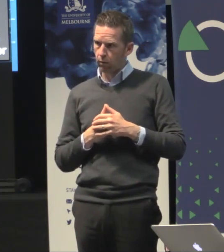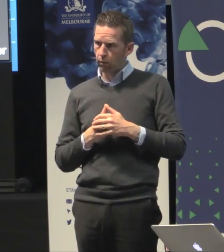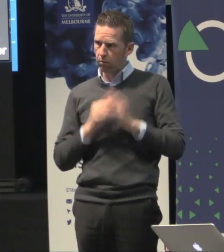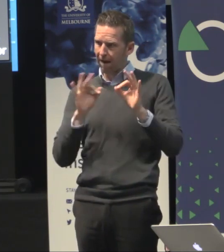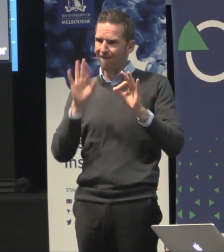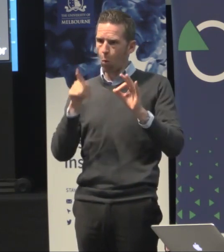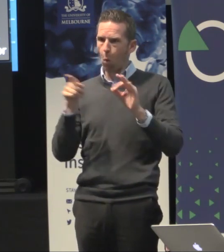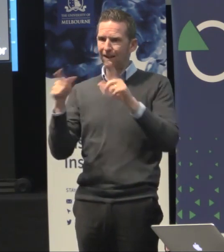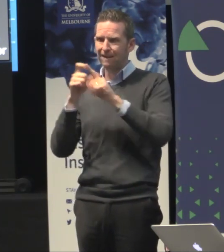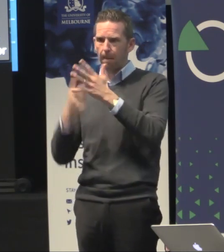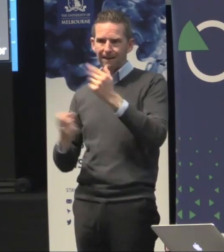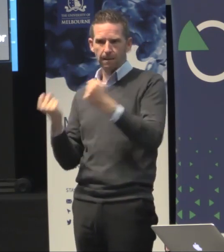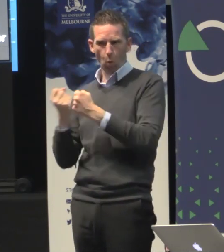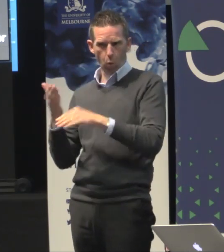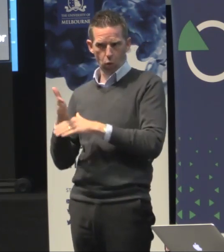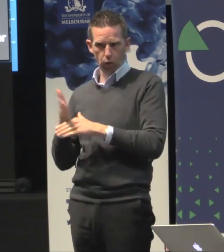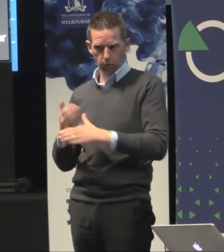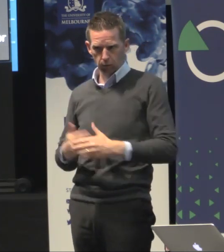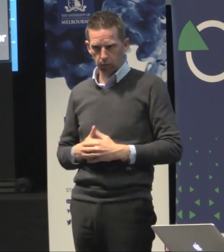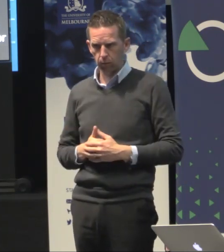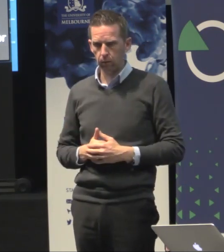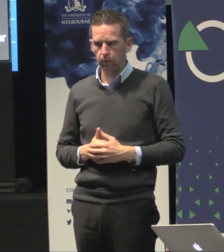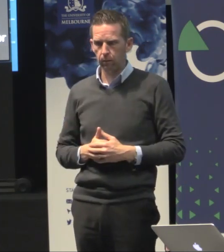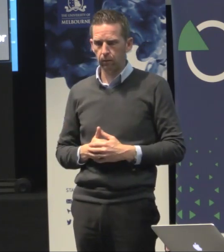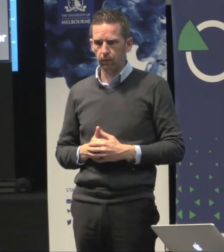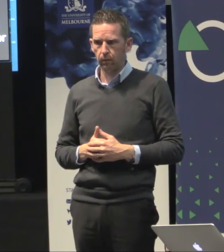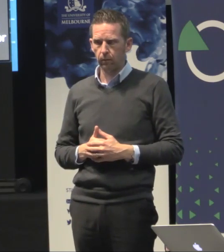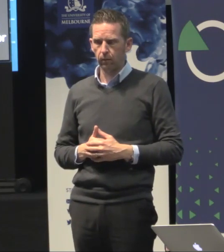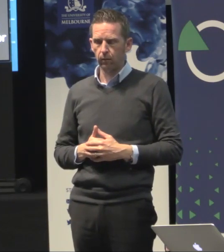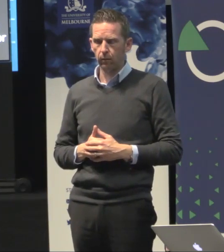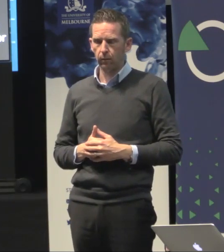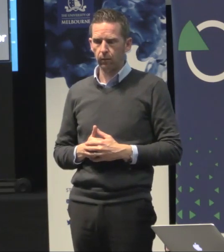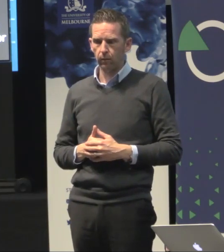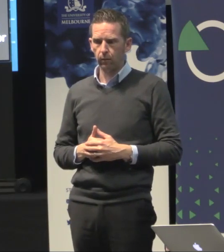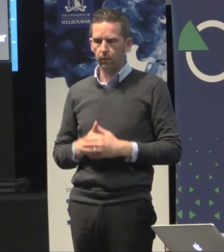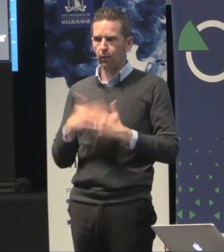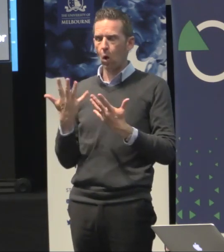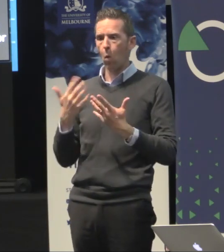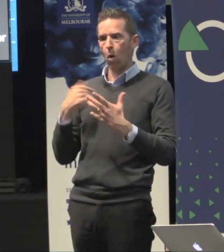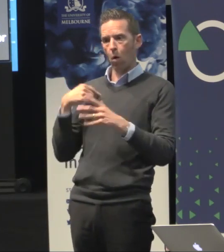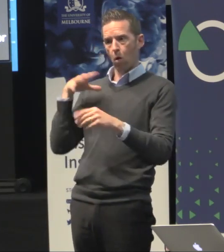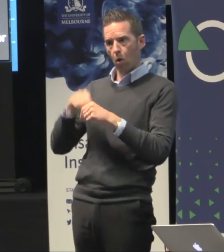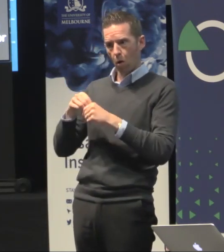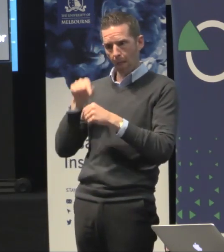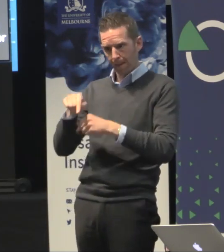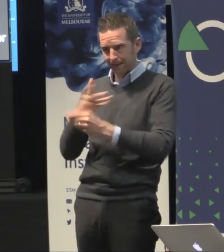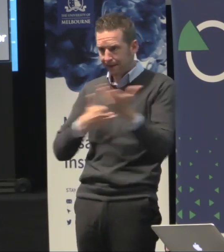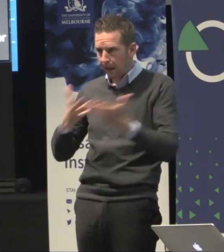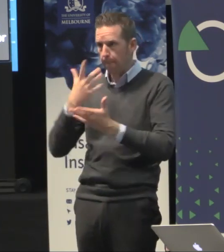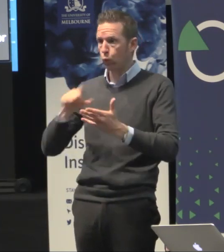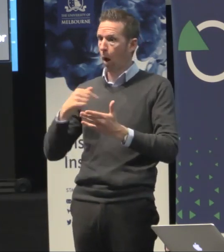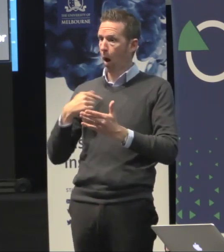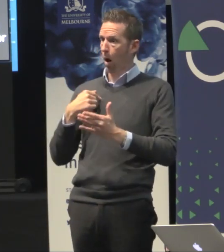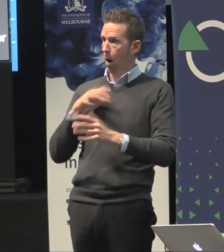disability support workers. I became involved in this because I really wanted to make